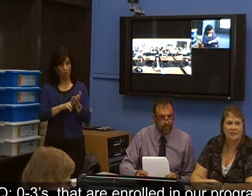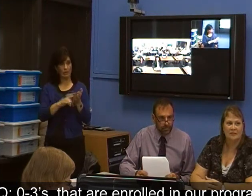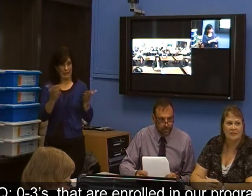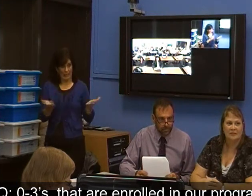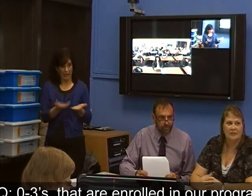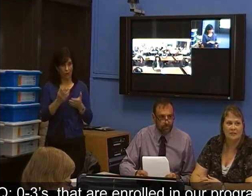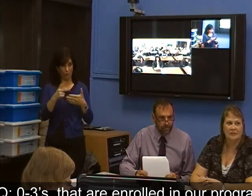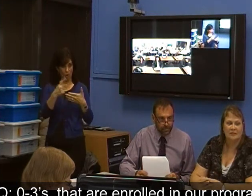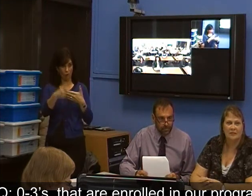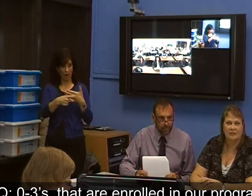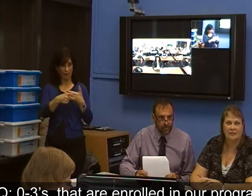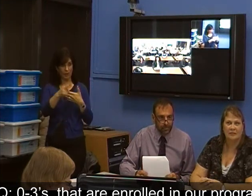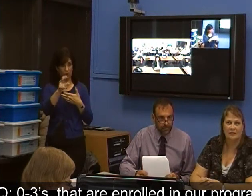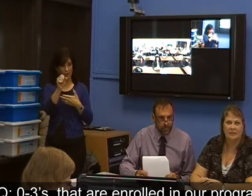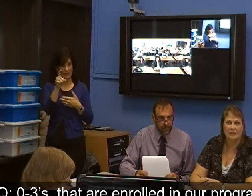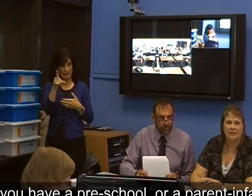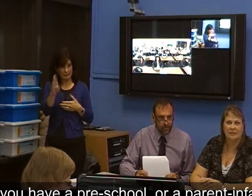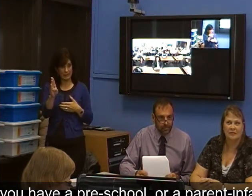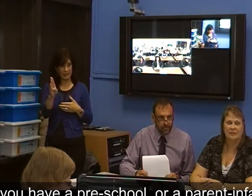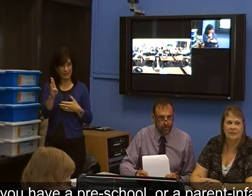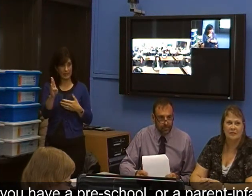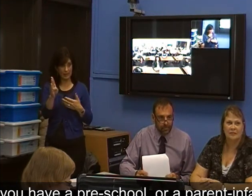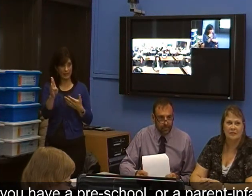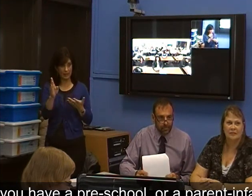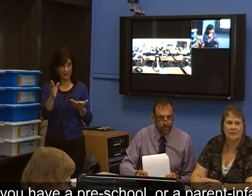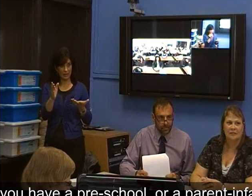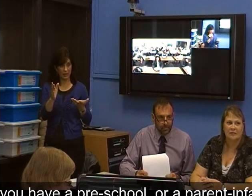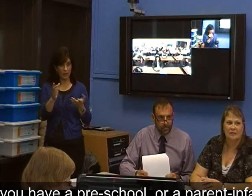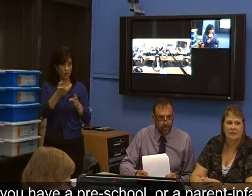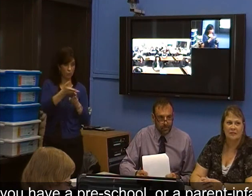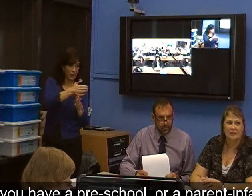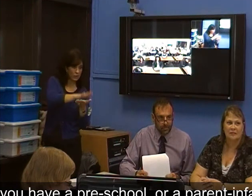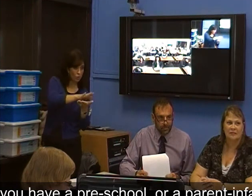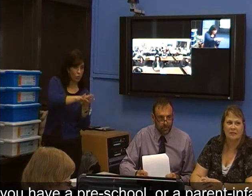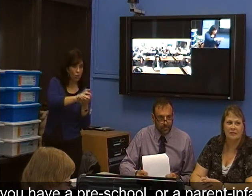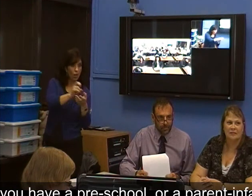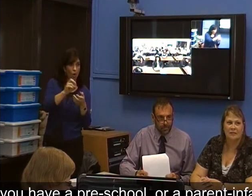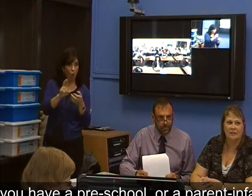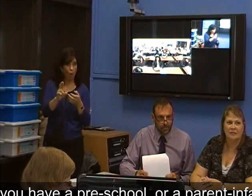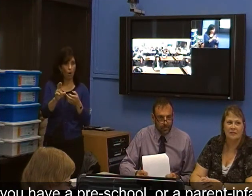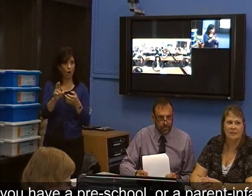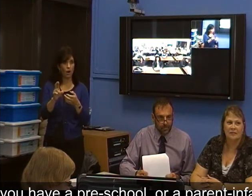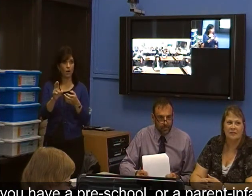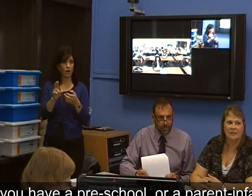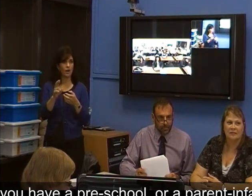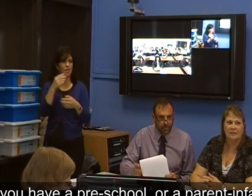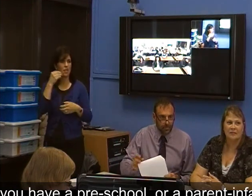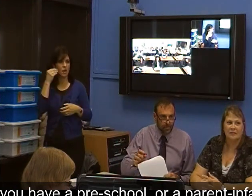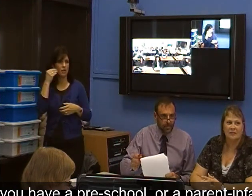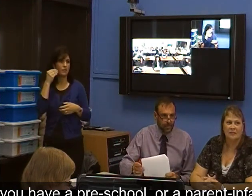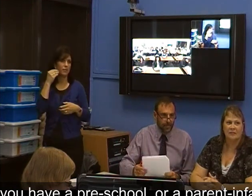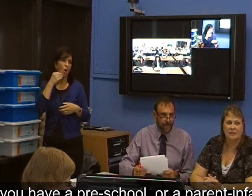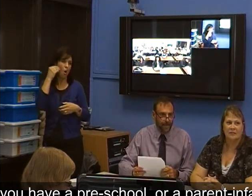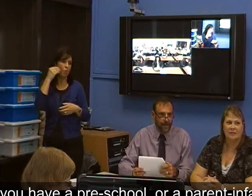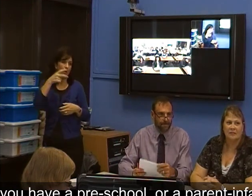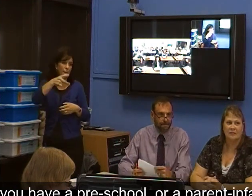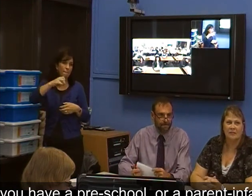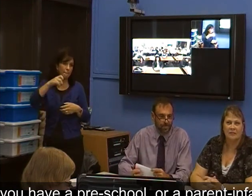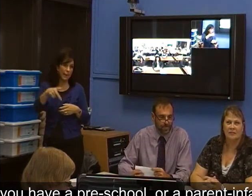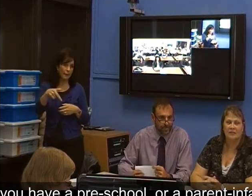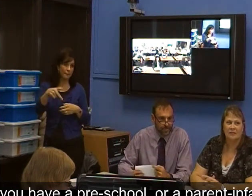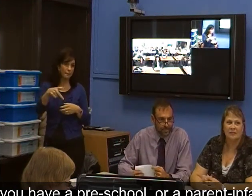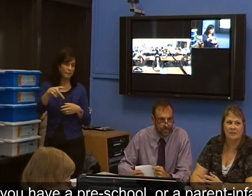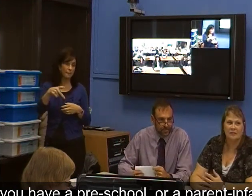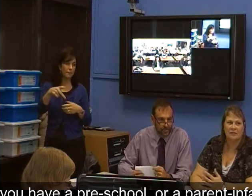Utah Schools for the Deaf and Blind, you know, either the preschool or our home, our parent infant